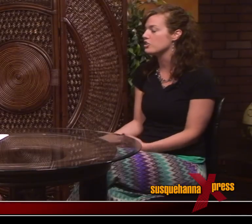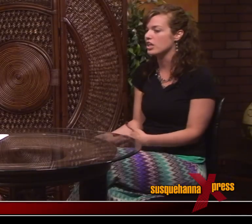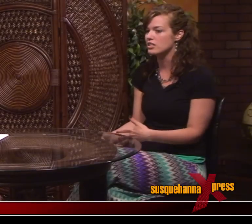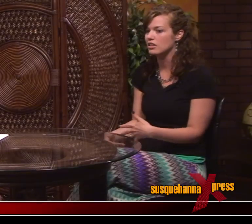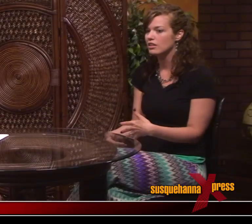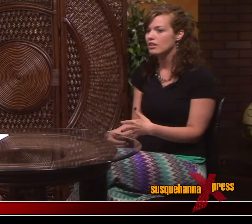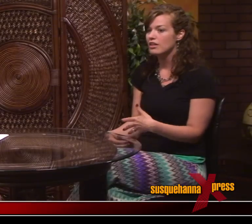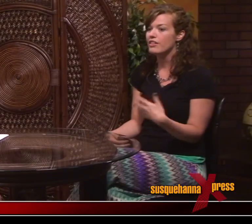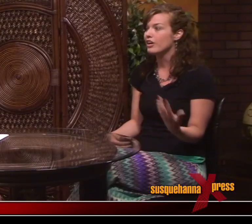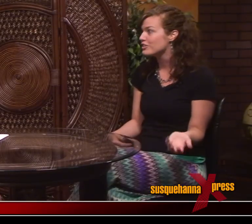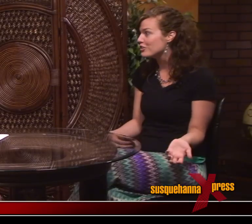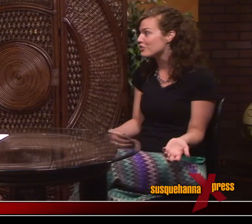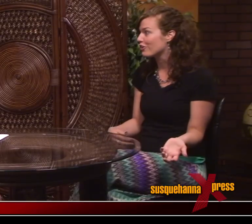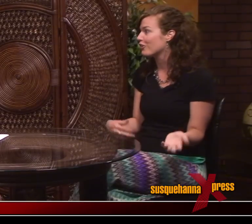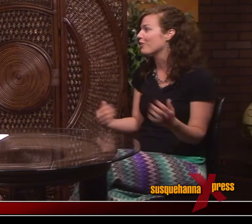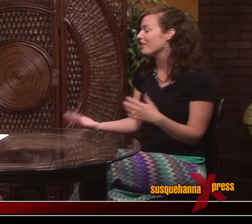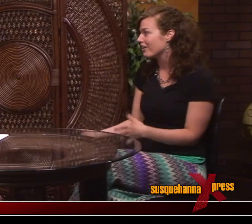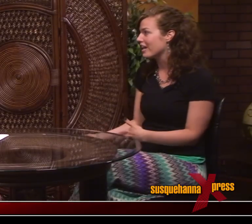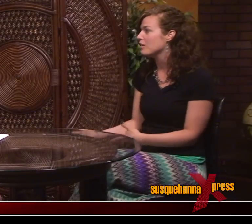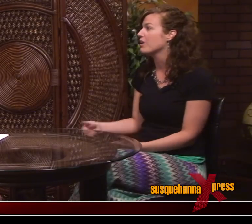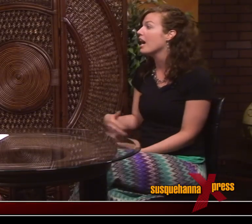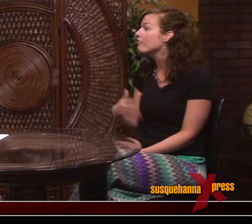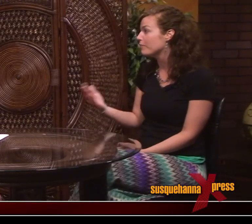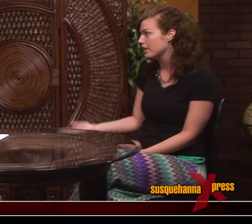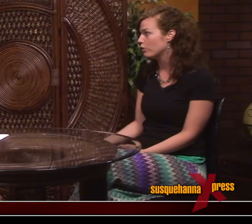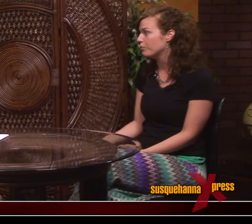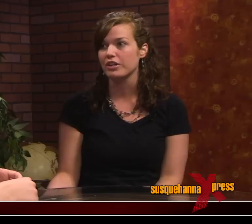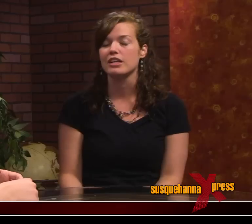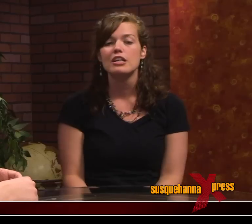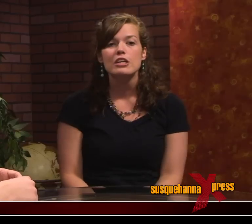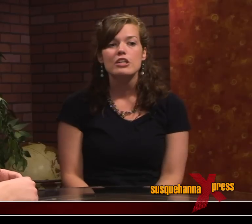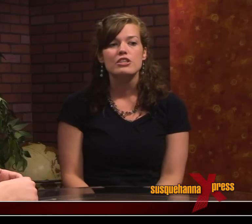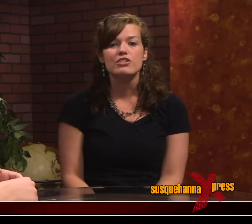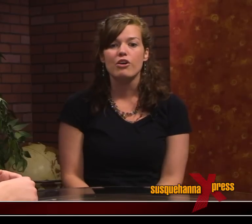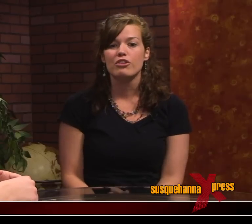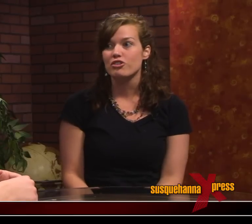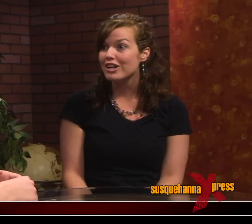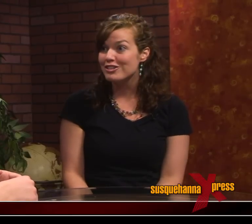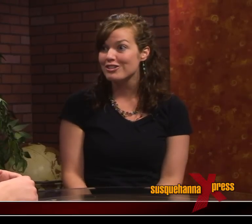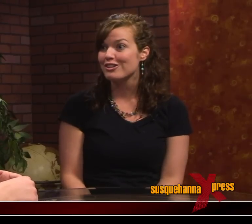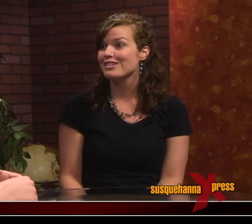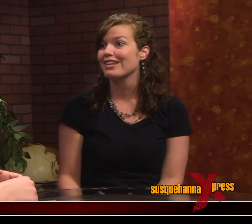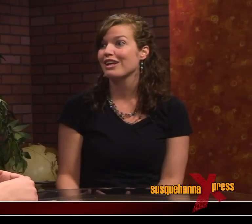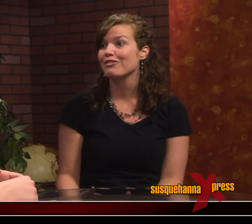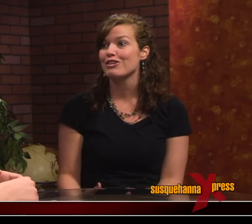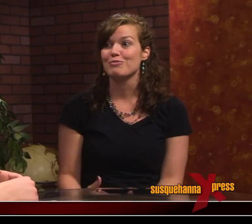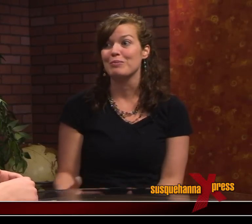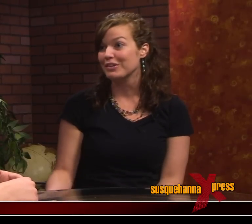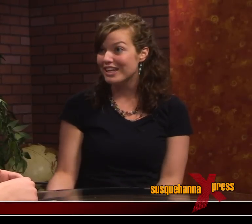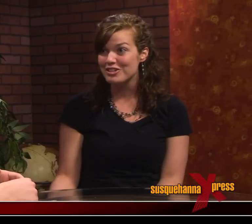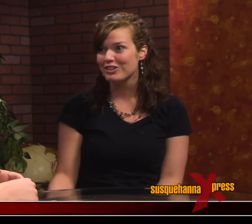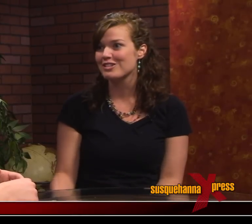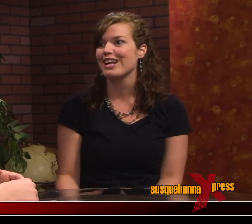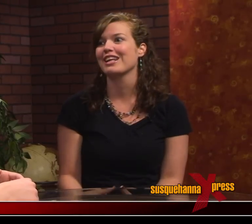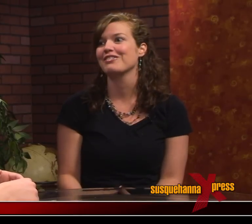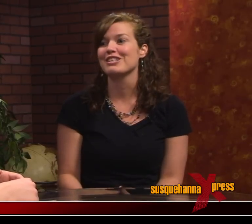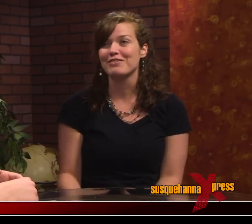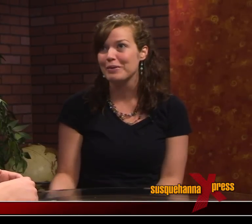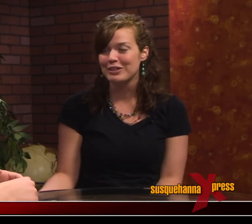just their teacher or their aide, but everybody in the whole building. Okay. So the directors learn sign language, people in the kitchen learn sign language, everybody learns